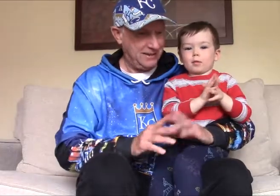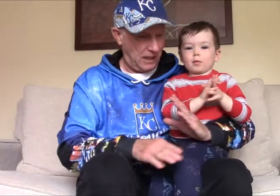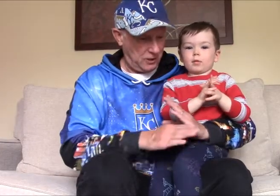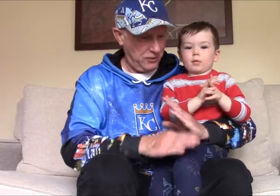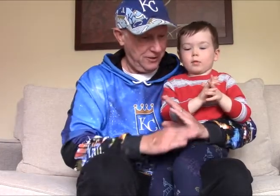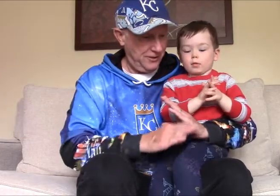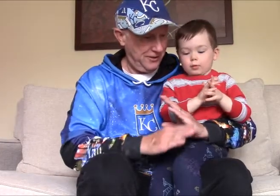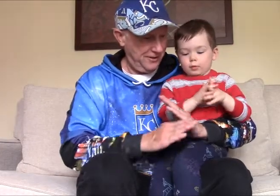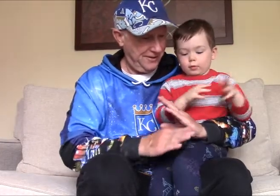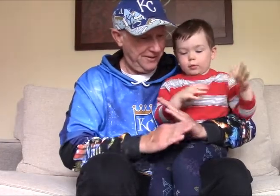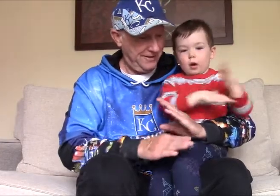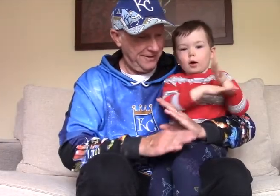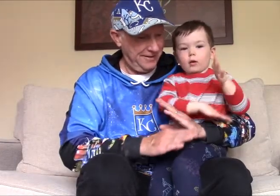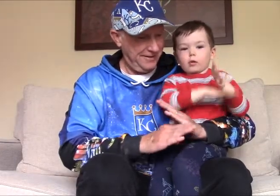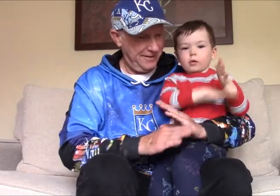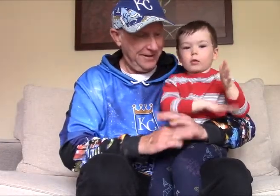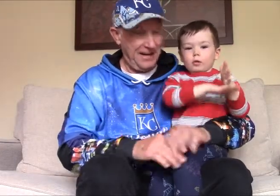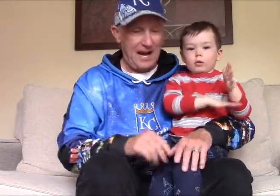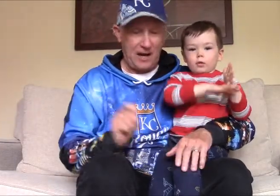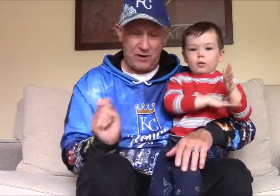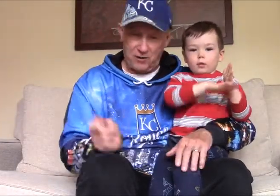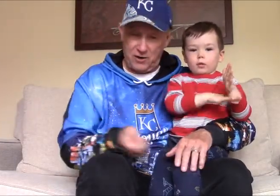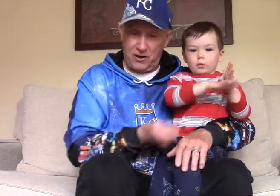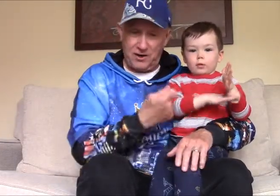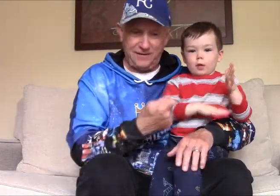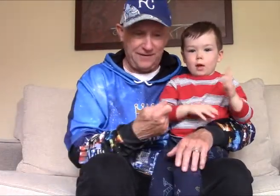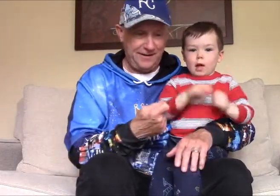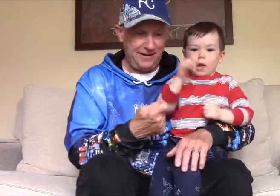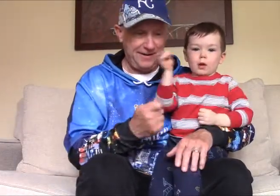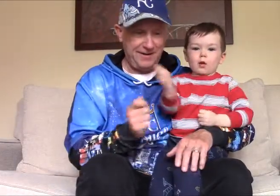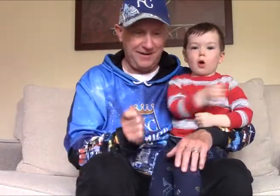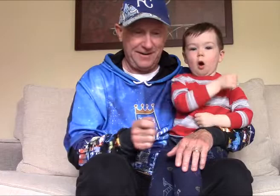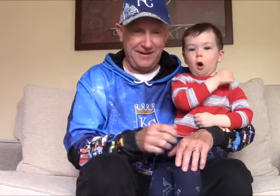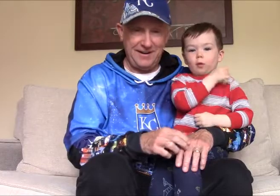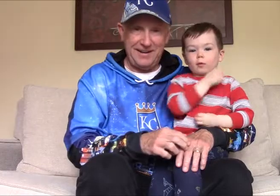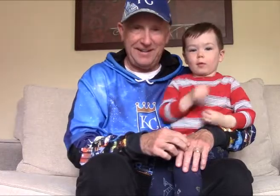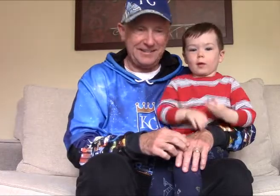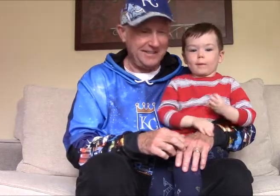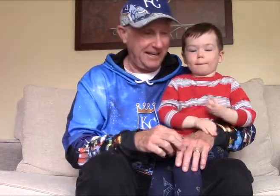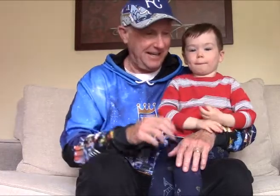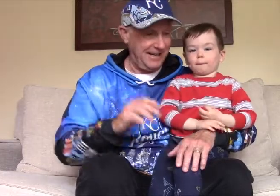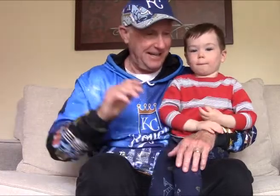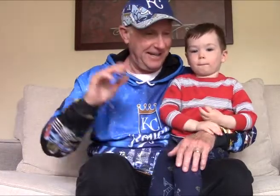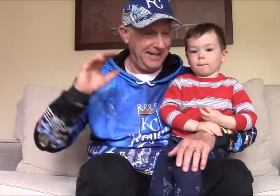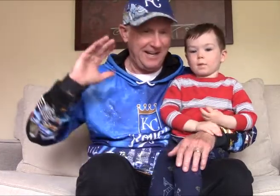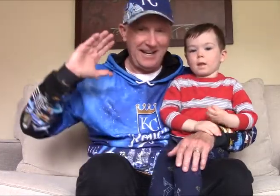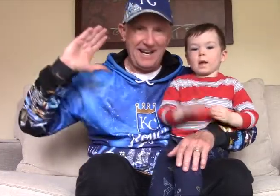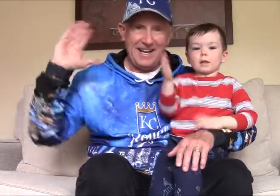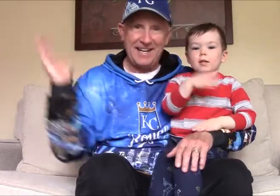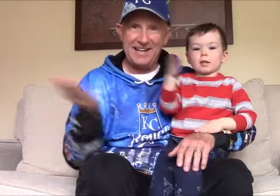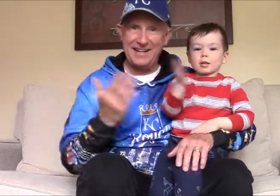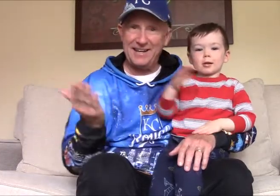Soccer. Soccer. And golf. And golf. Say,